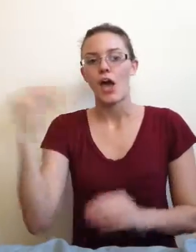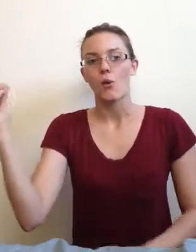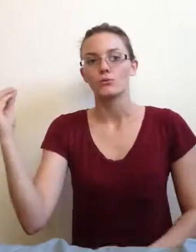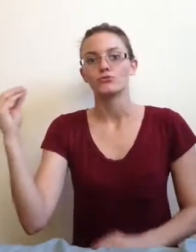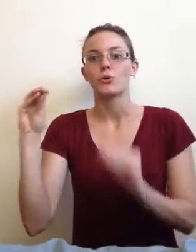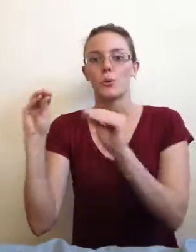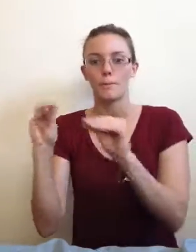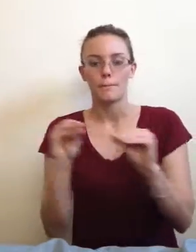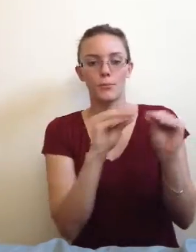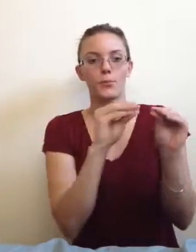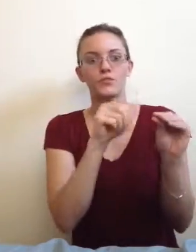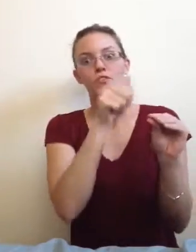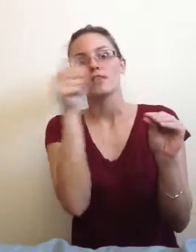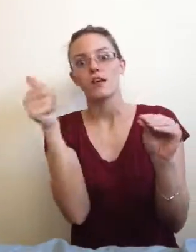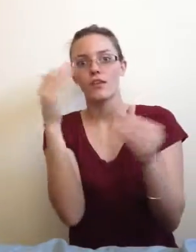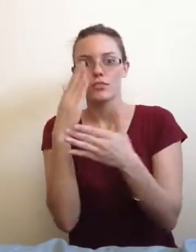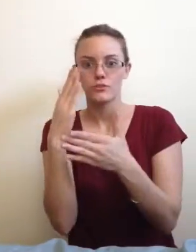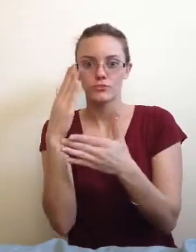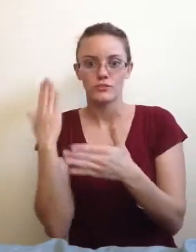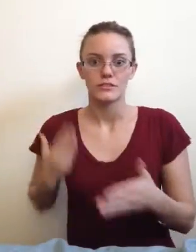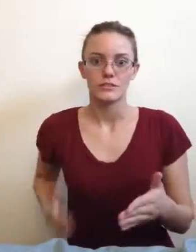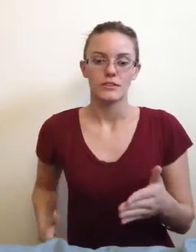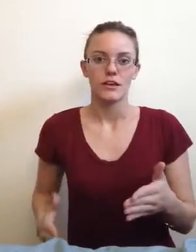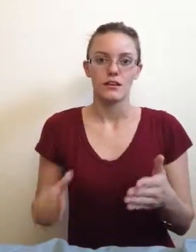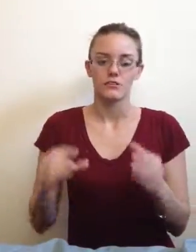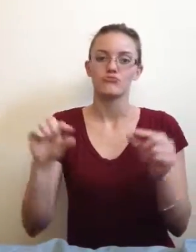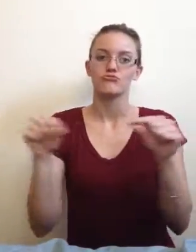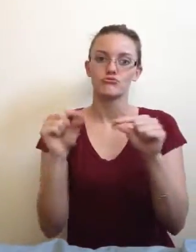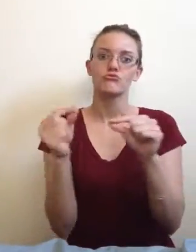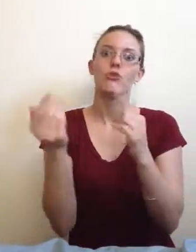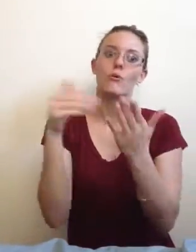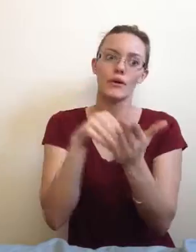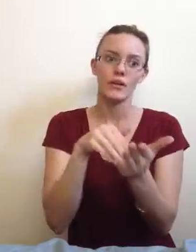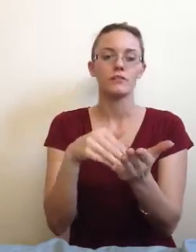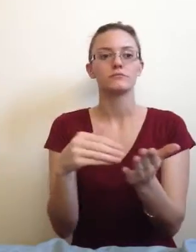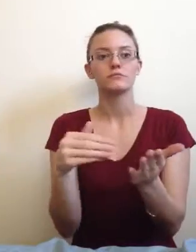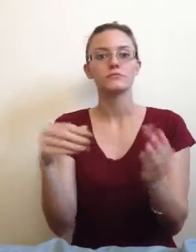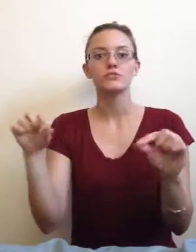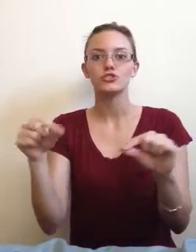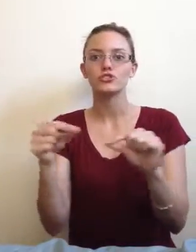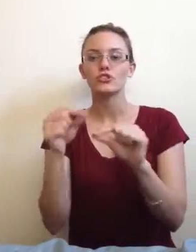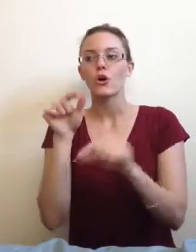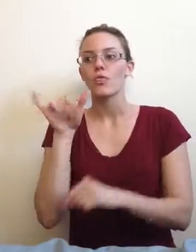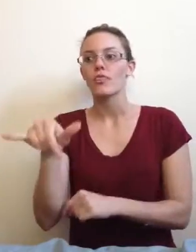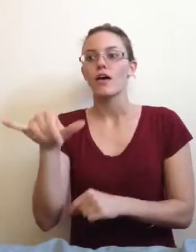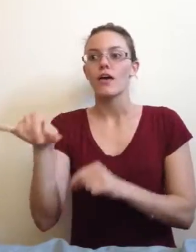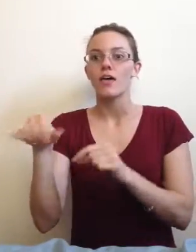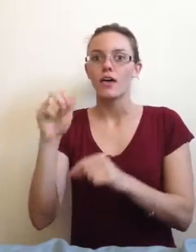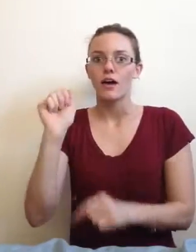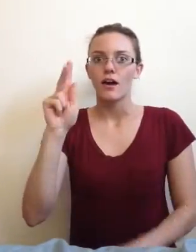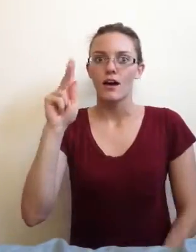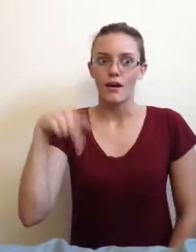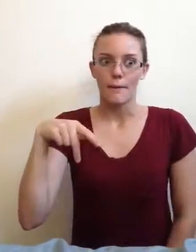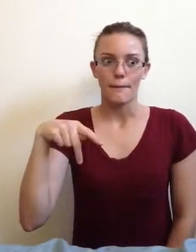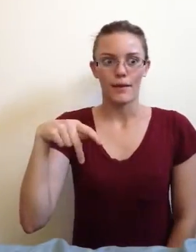side. So you're going to sew again where you did your basting, and you're going to sew that up. When you finish with that, take it out